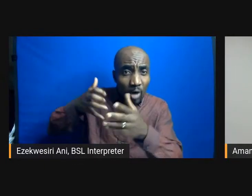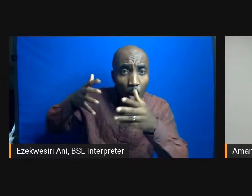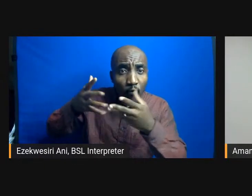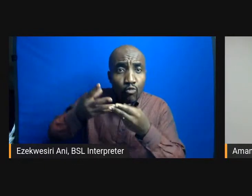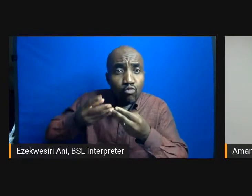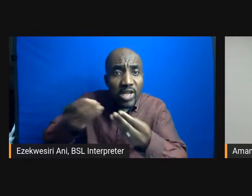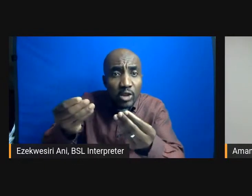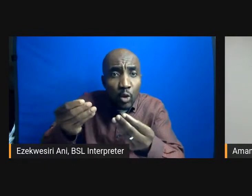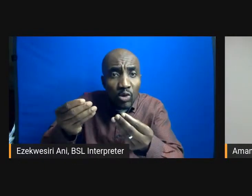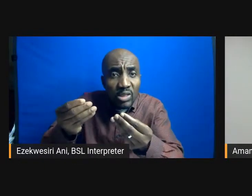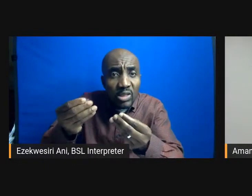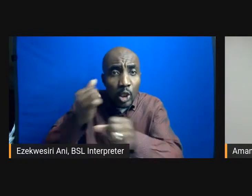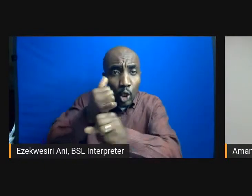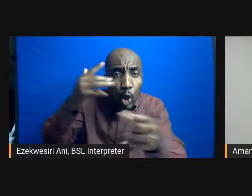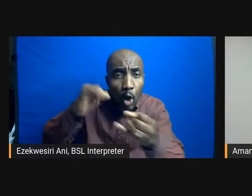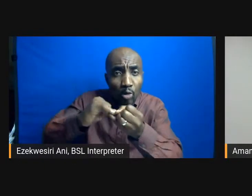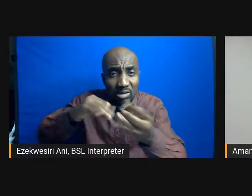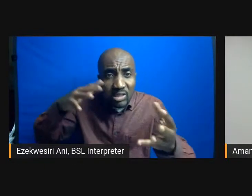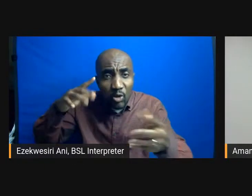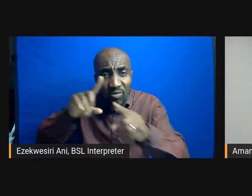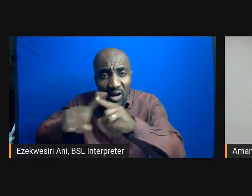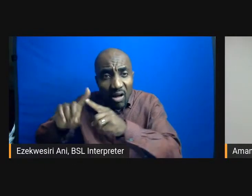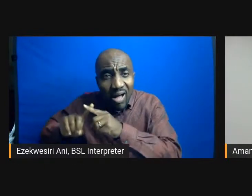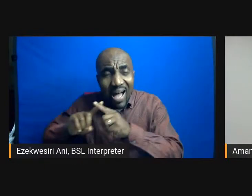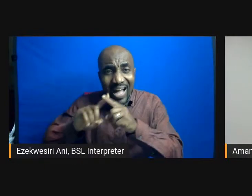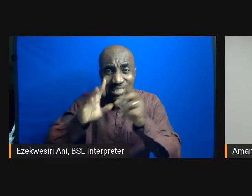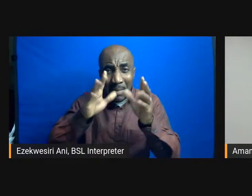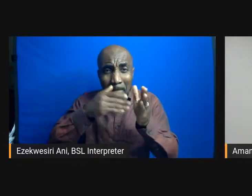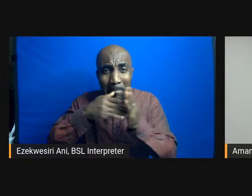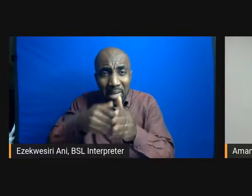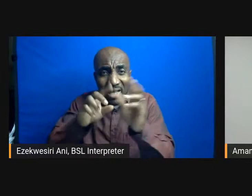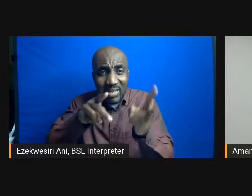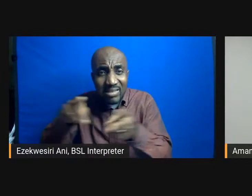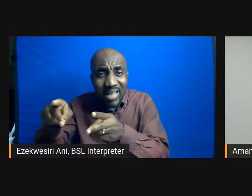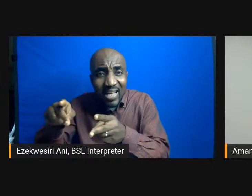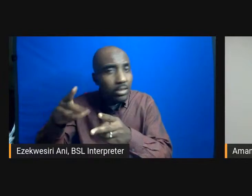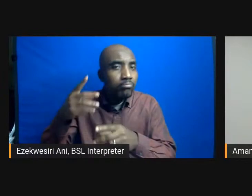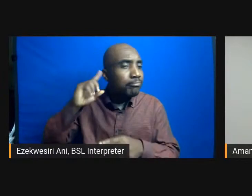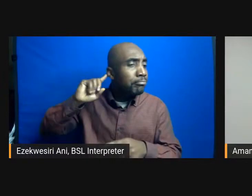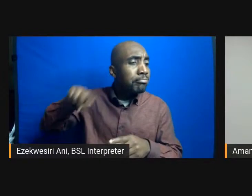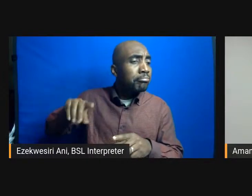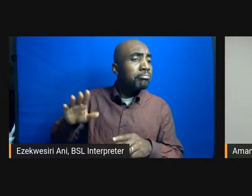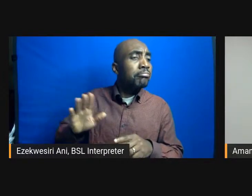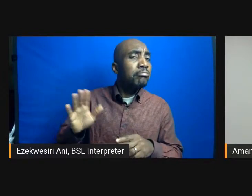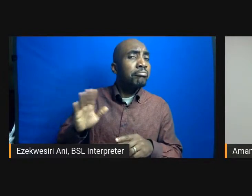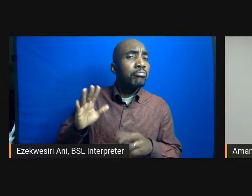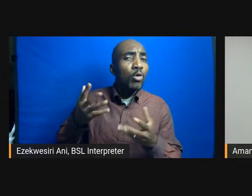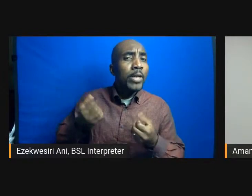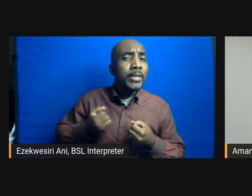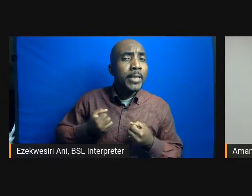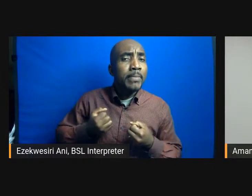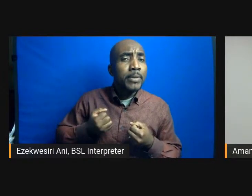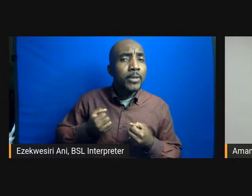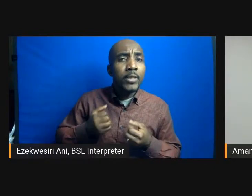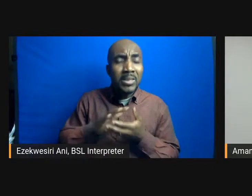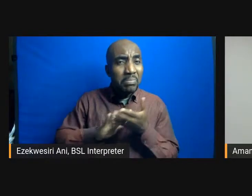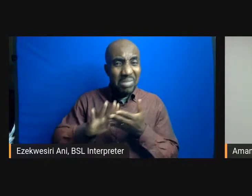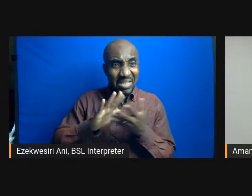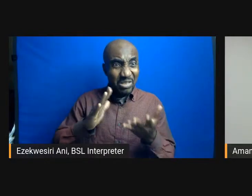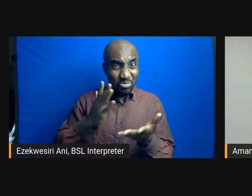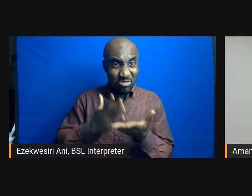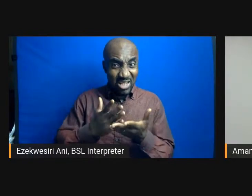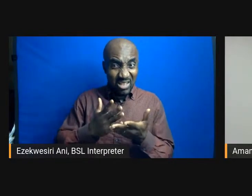of loss of millions of lives, is to perpetuate the abhorrent notion of Black